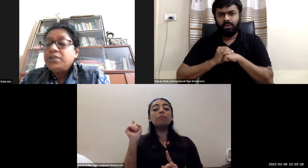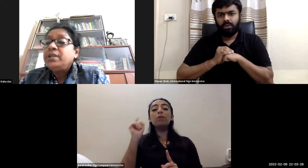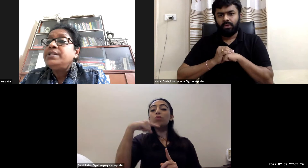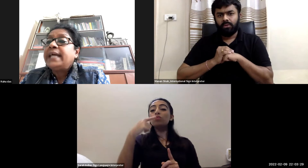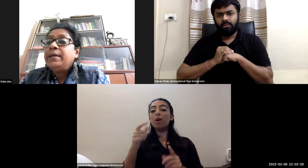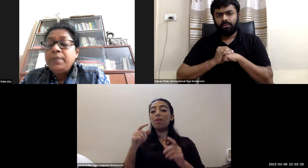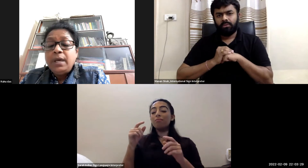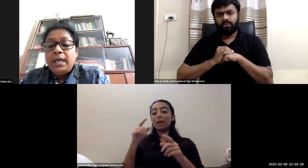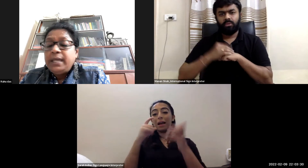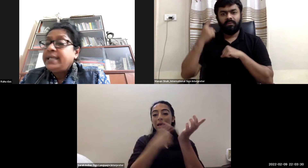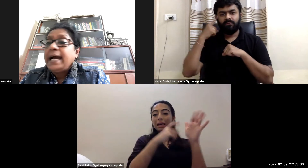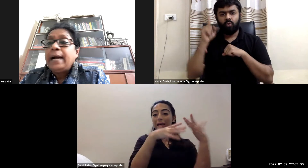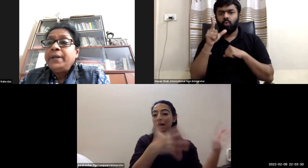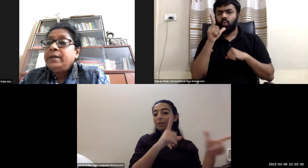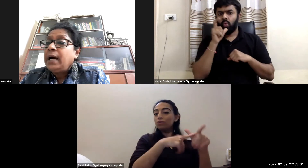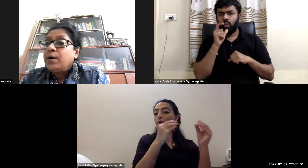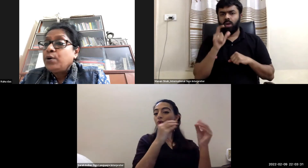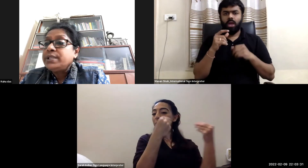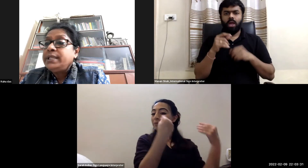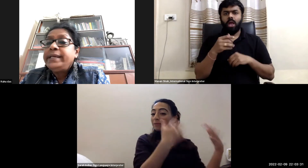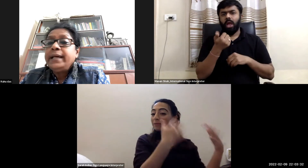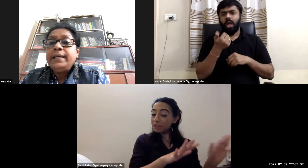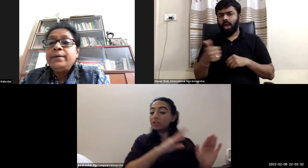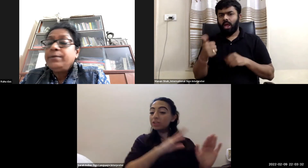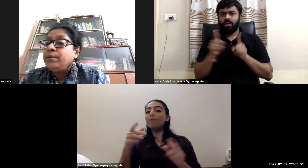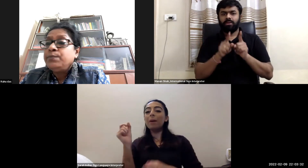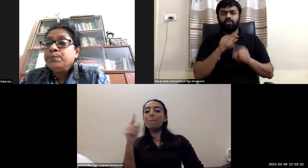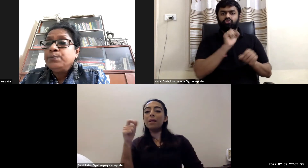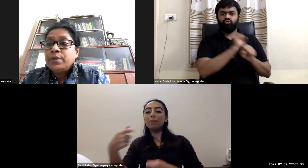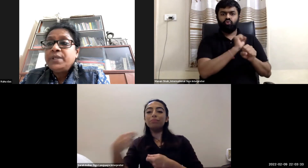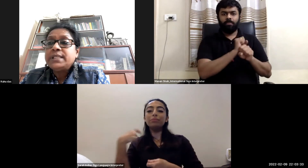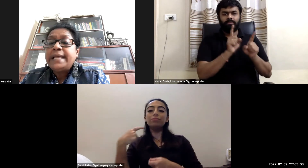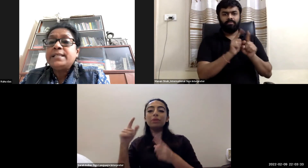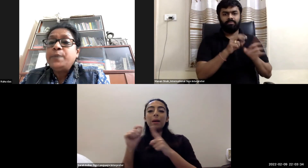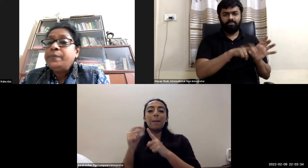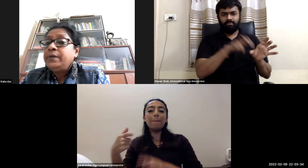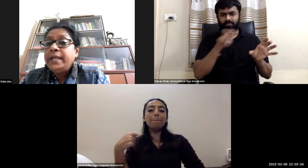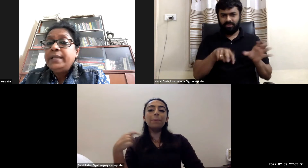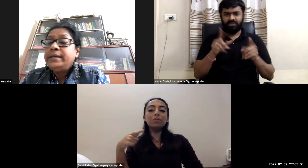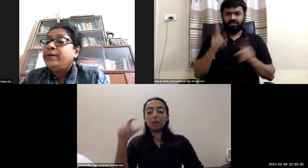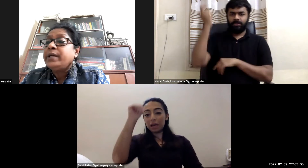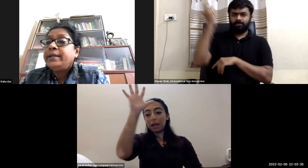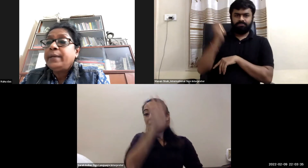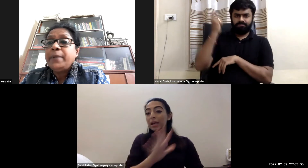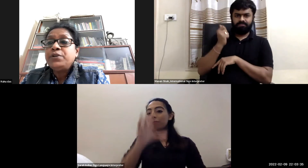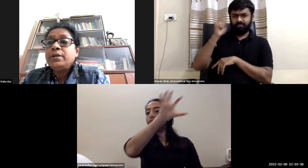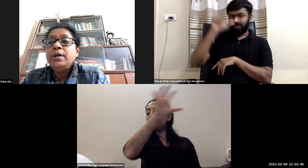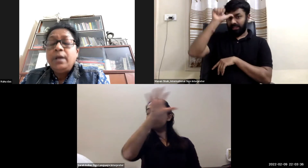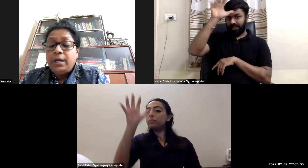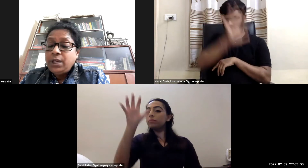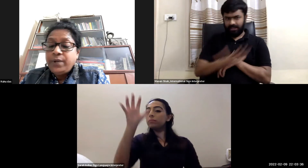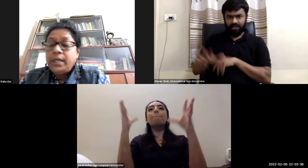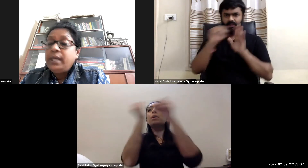their pension in time. It happened across India. In most of the states, people really did not get their